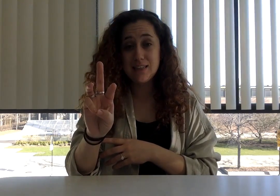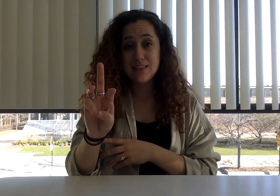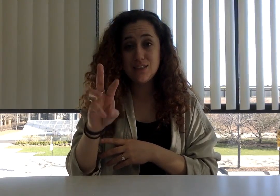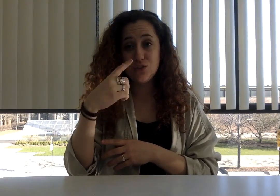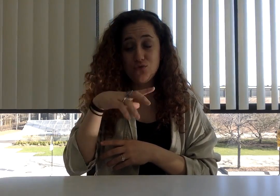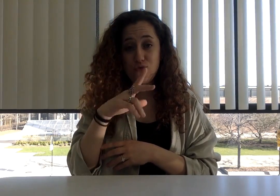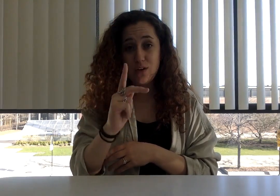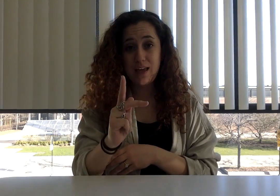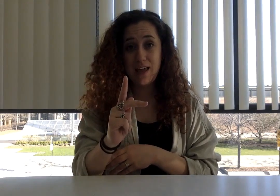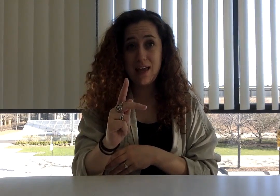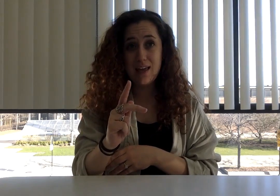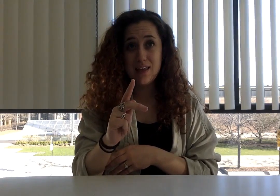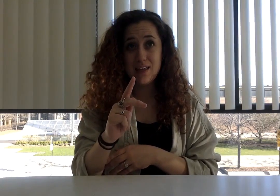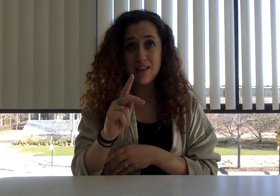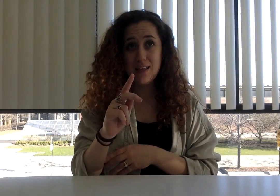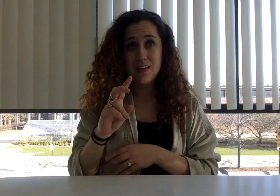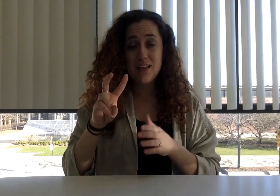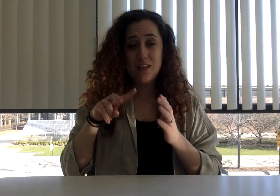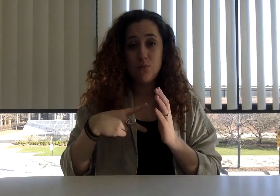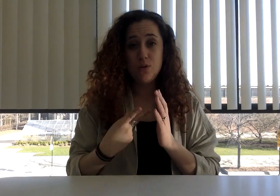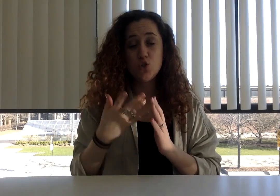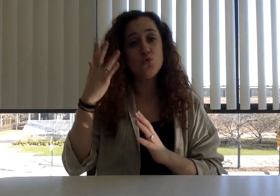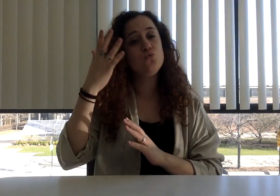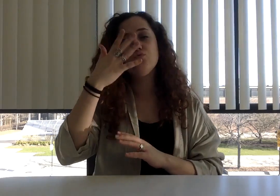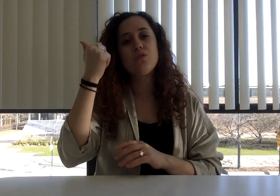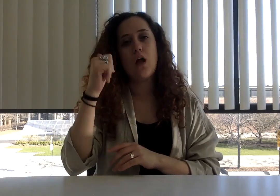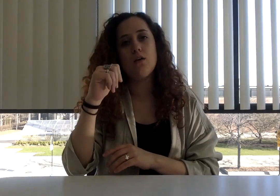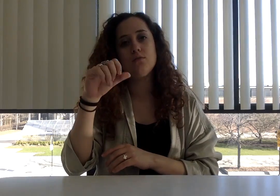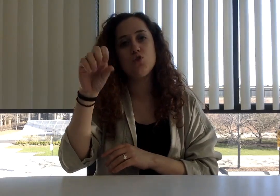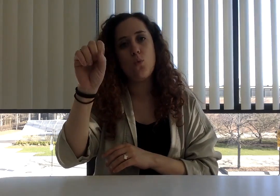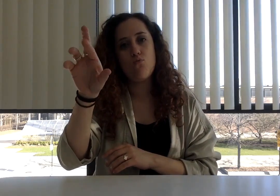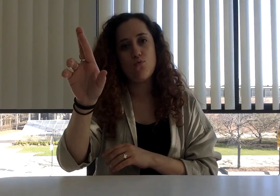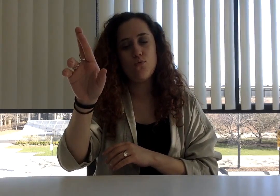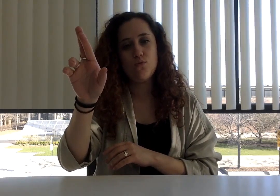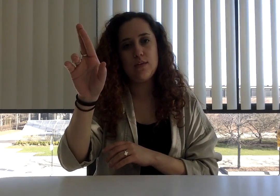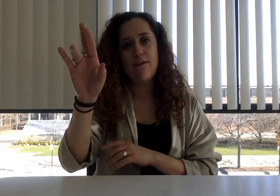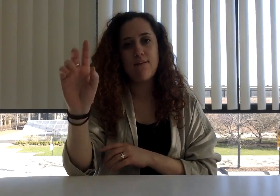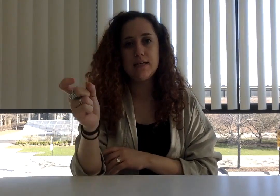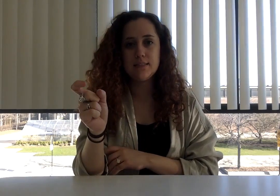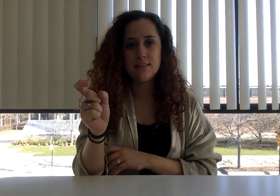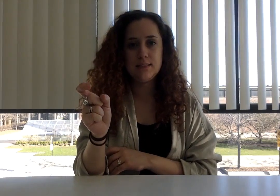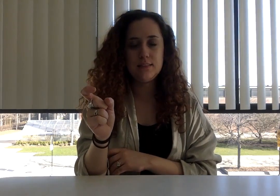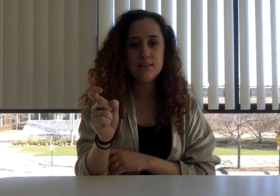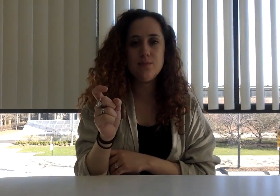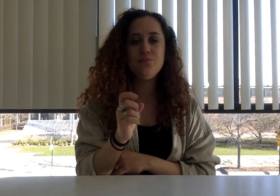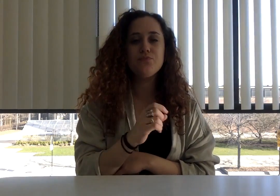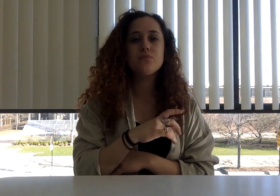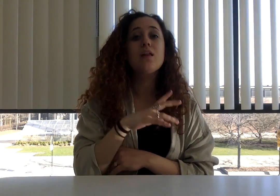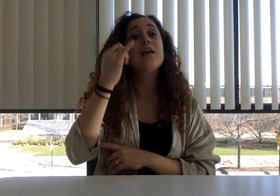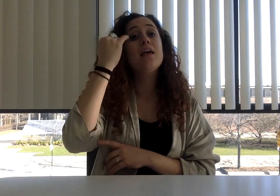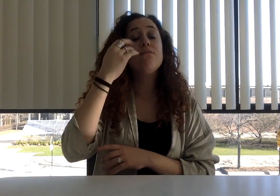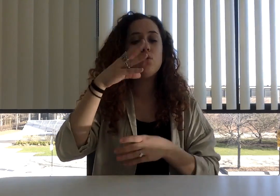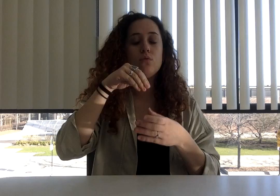equals 16, y varies inversely with the square root of x. So if you input x equals 16, the square root of x